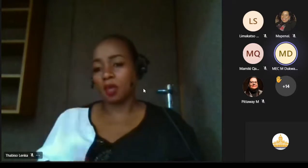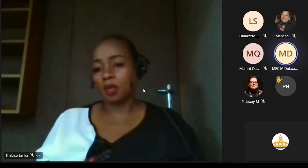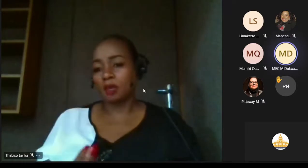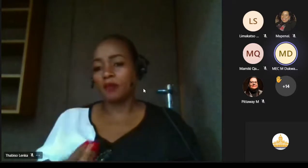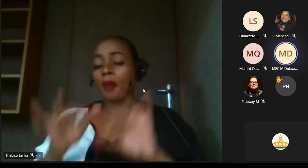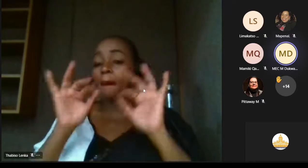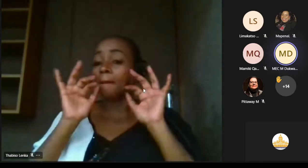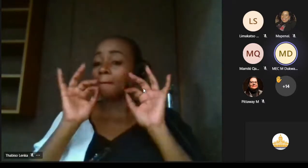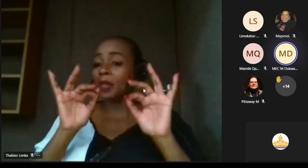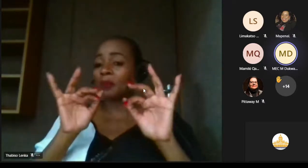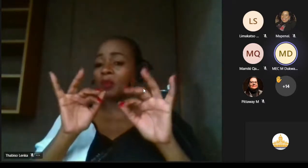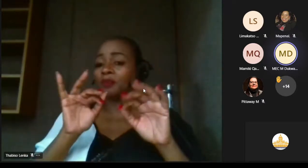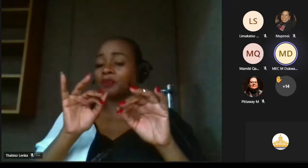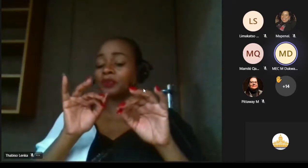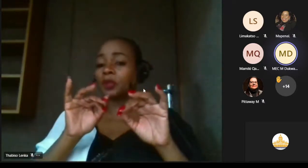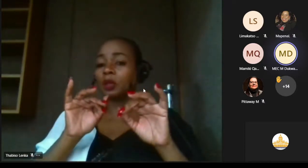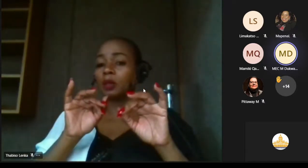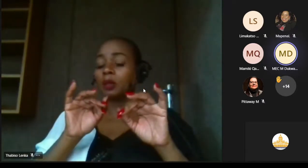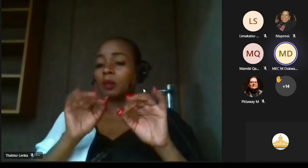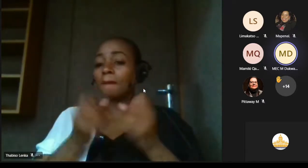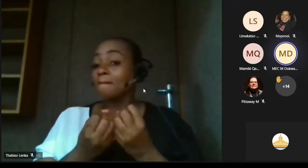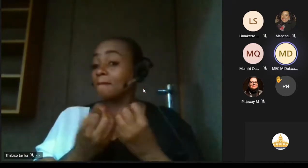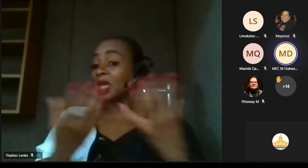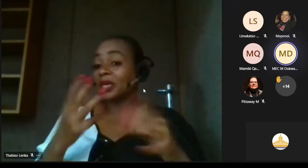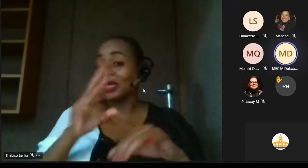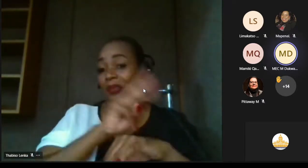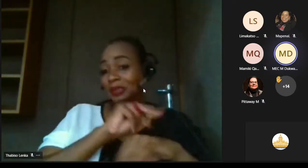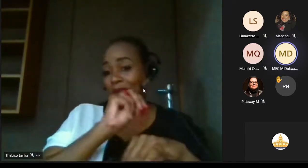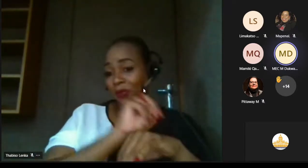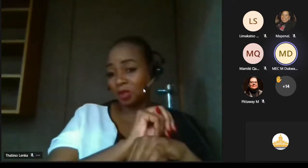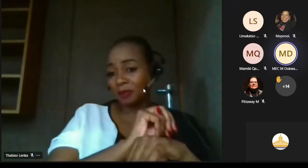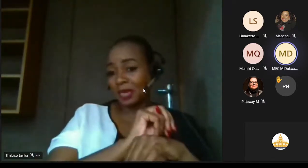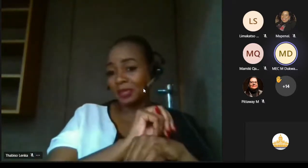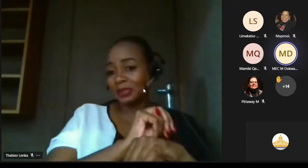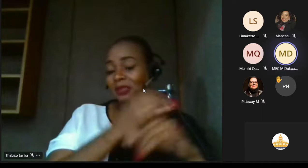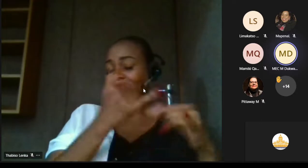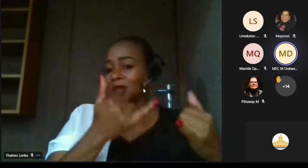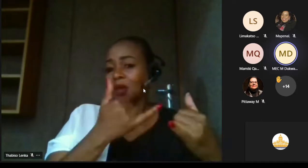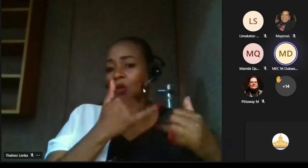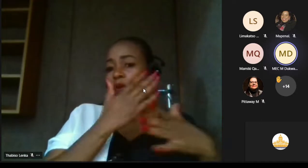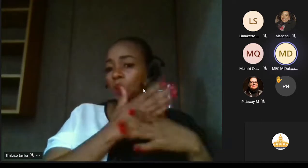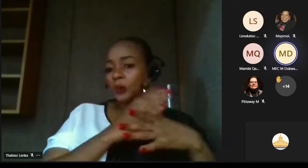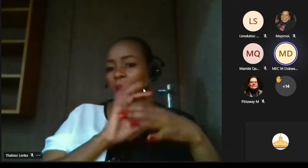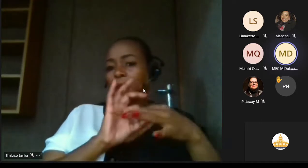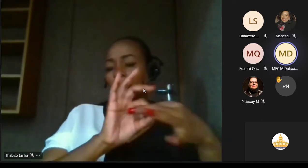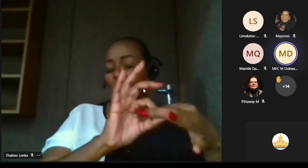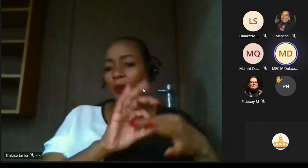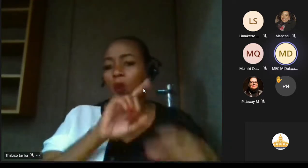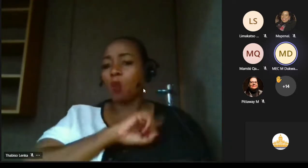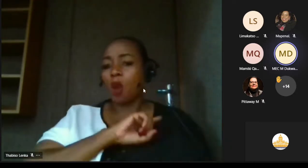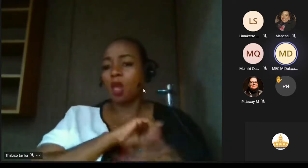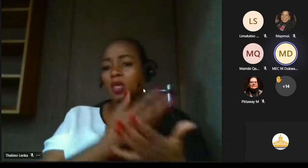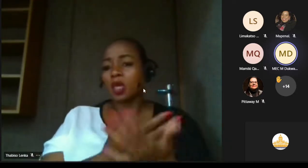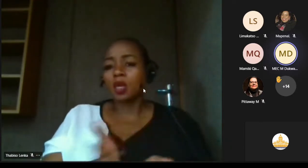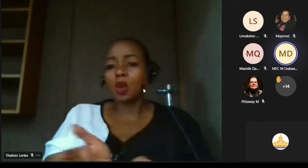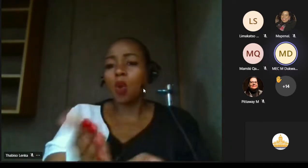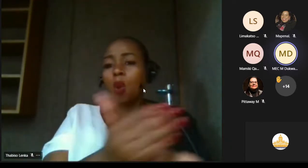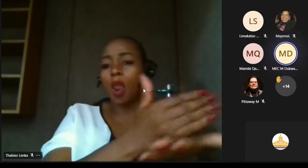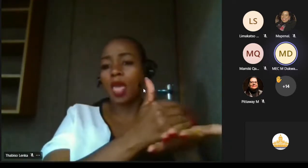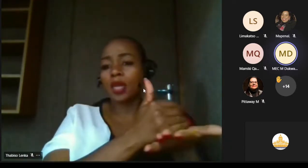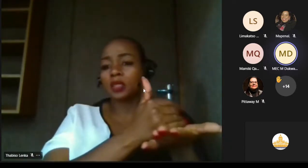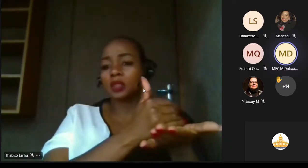our municipalities are becoming unviable as a result of low revenue collection rates, which